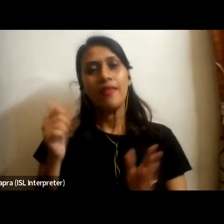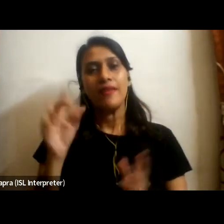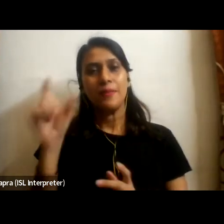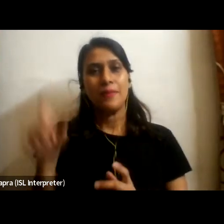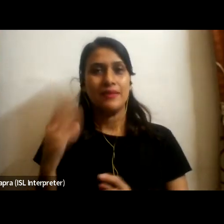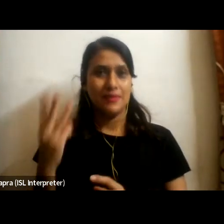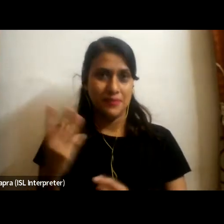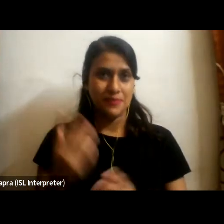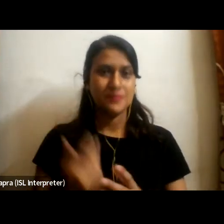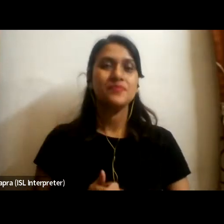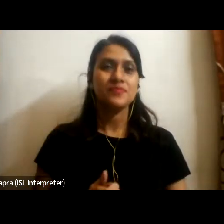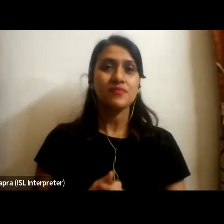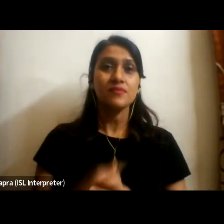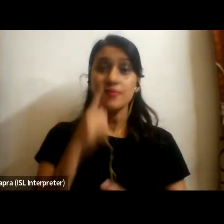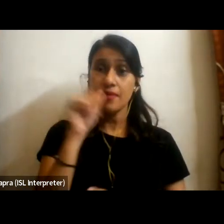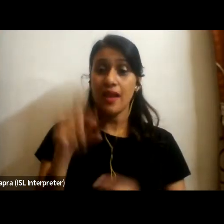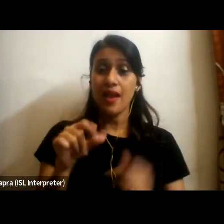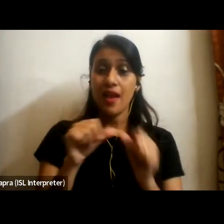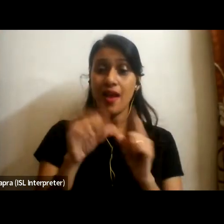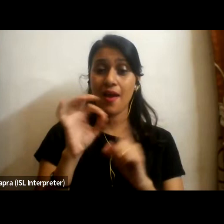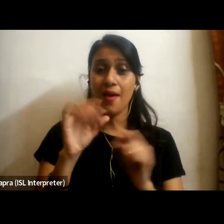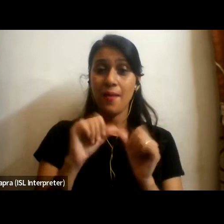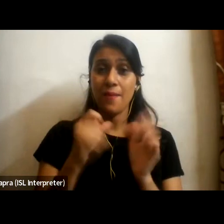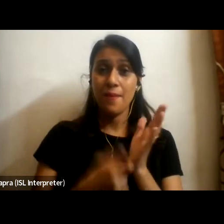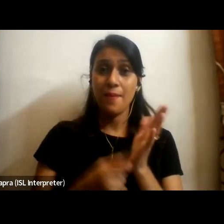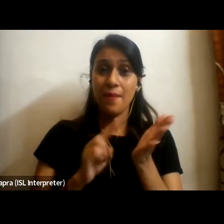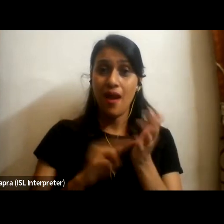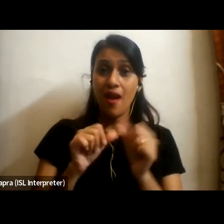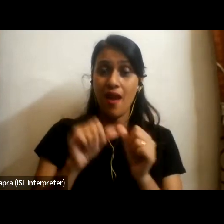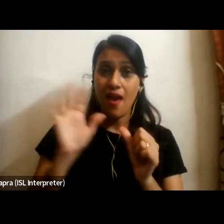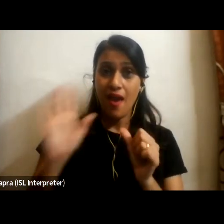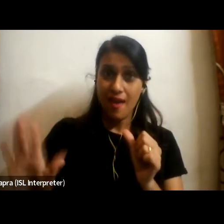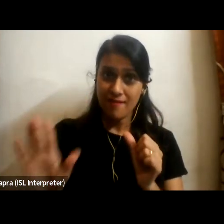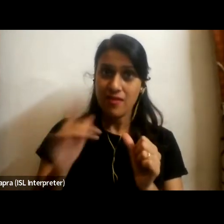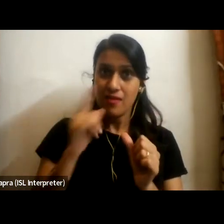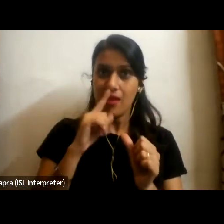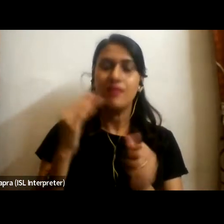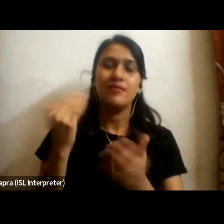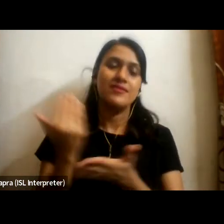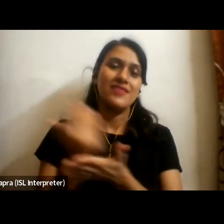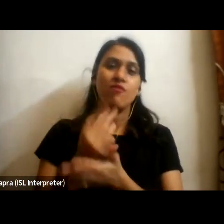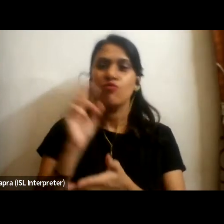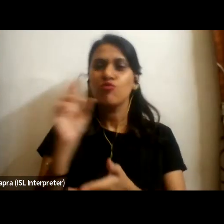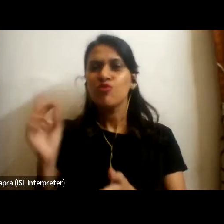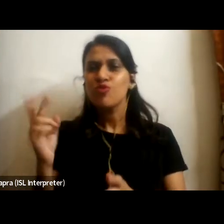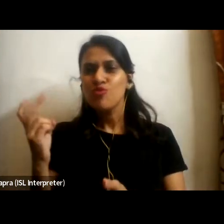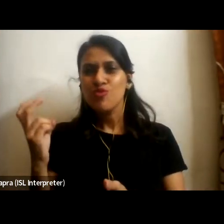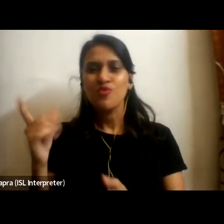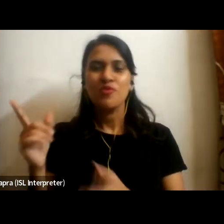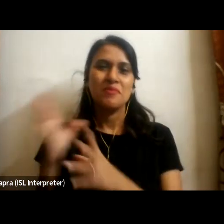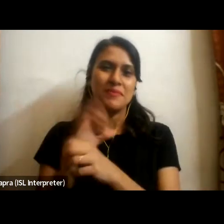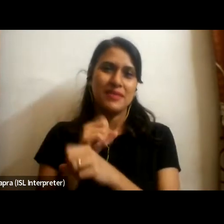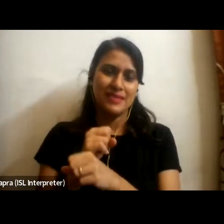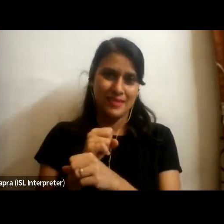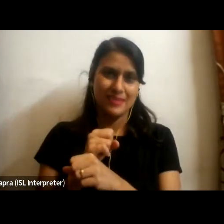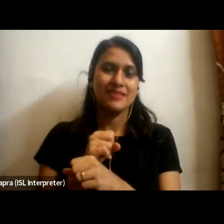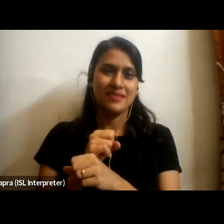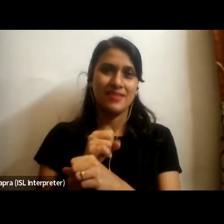Of course, Aparna is here with us today, and we could unfortunately not have the other co-authors. Aparna